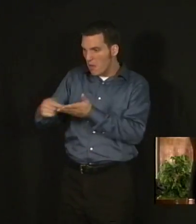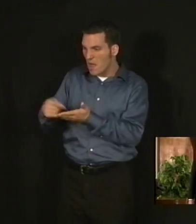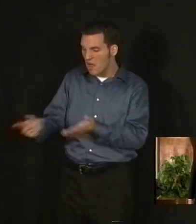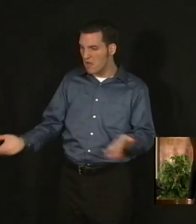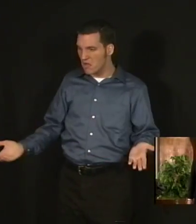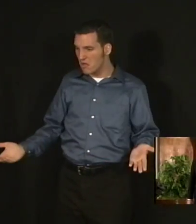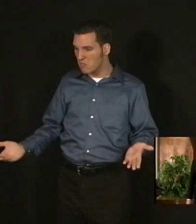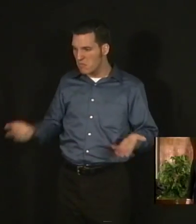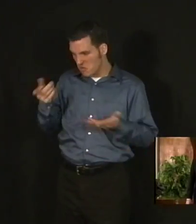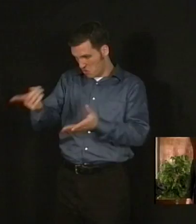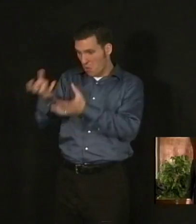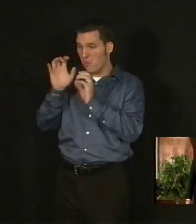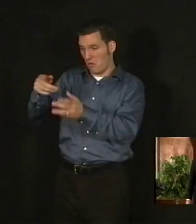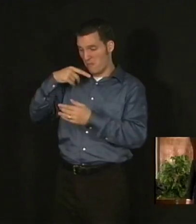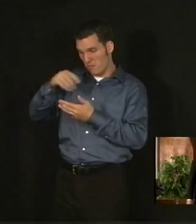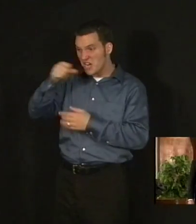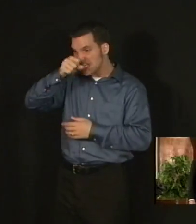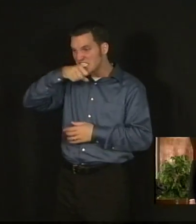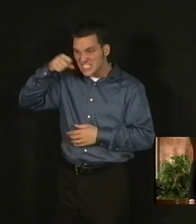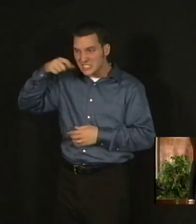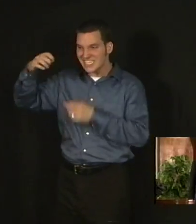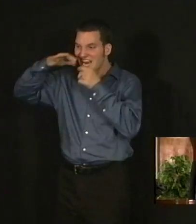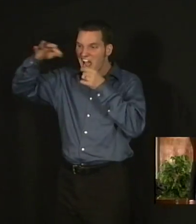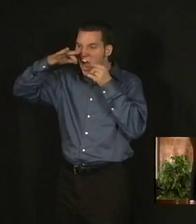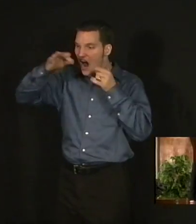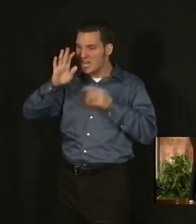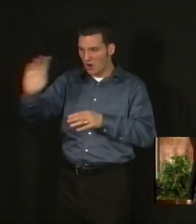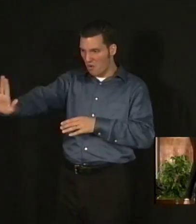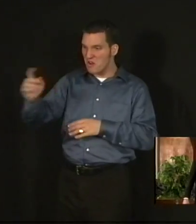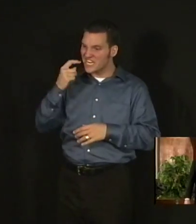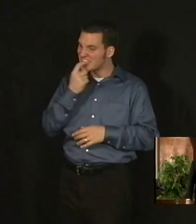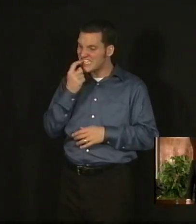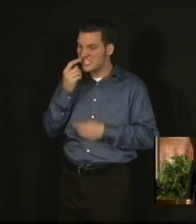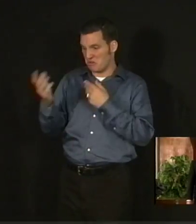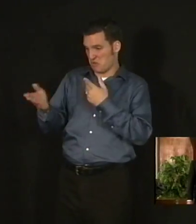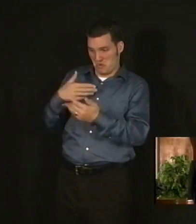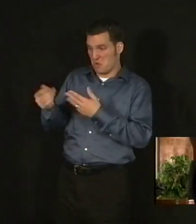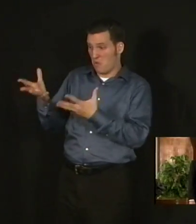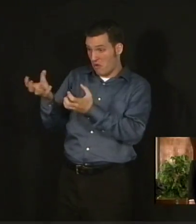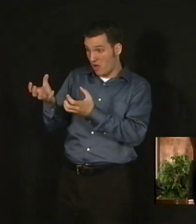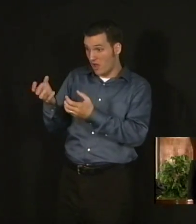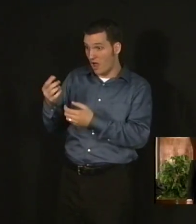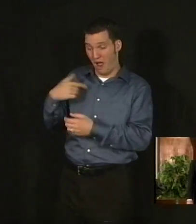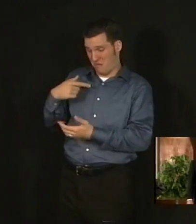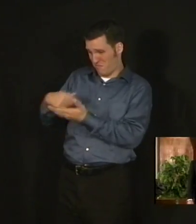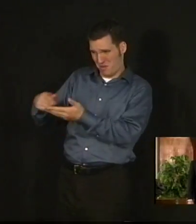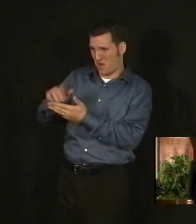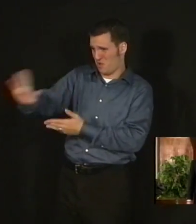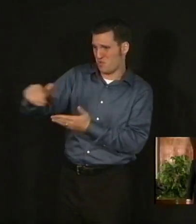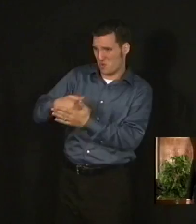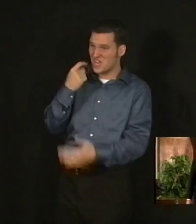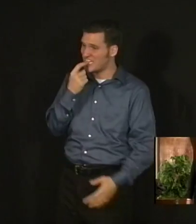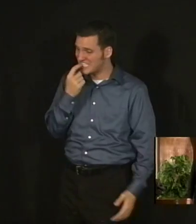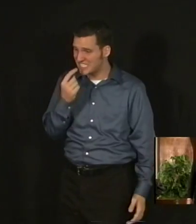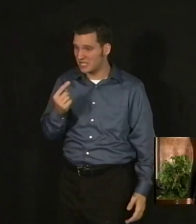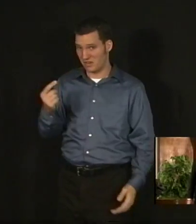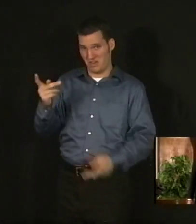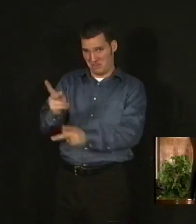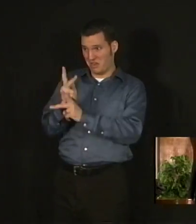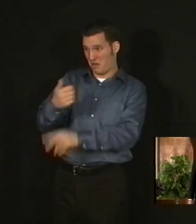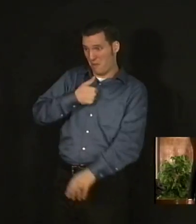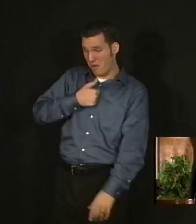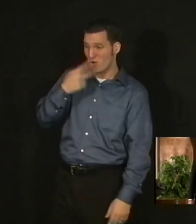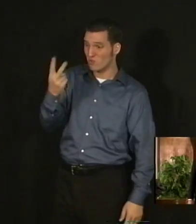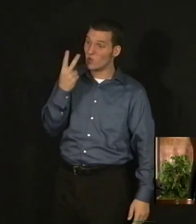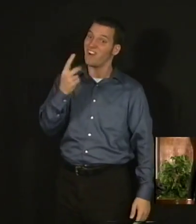I have to pay for it? If you don't want to brush your teeth and floss your teeth, you do whatever you want. They're your teeth, but I'm not going to pay you to get you new ones. I